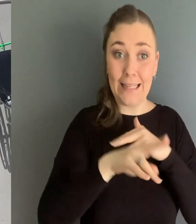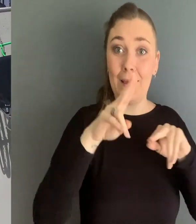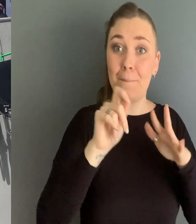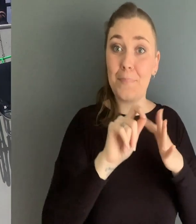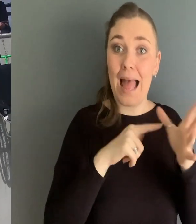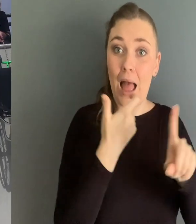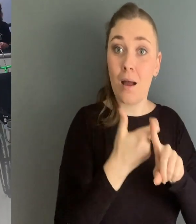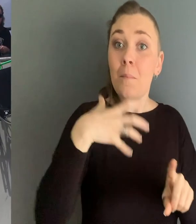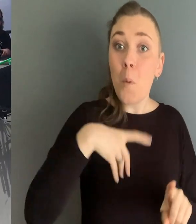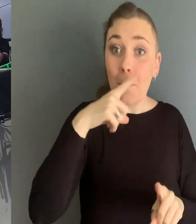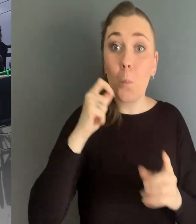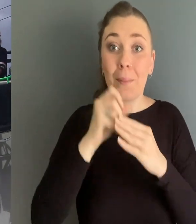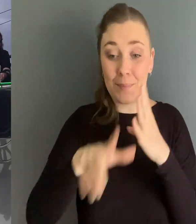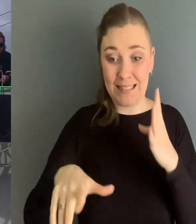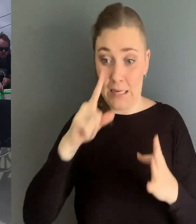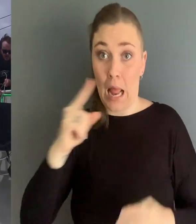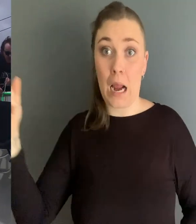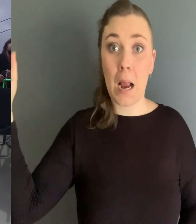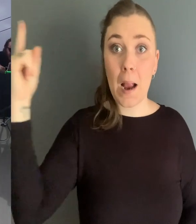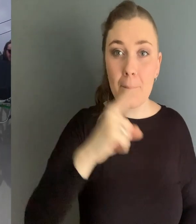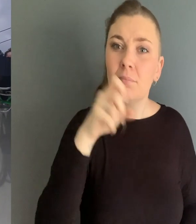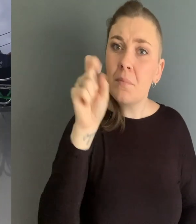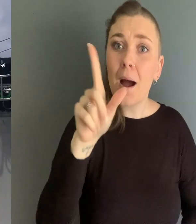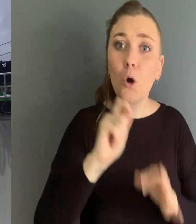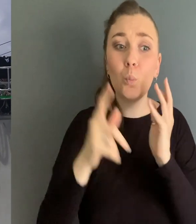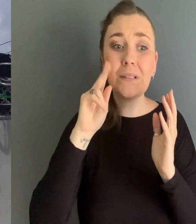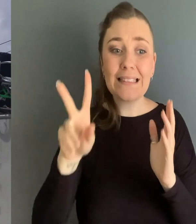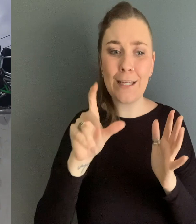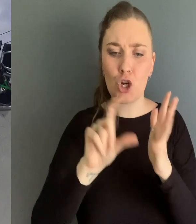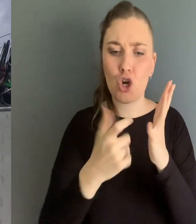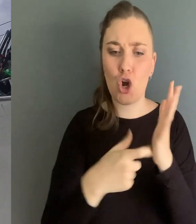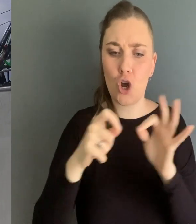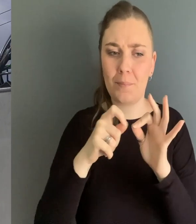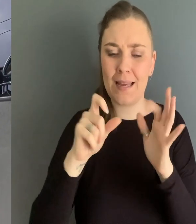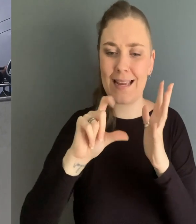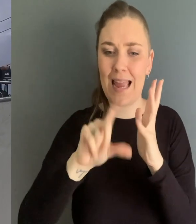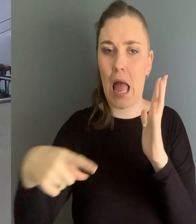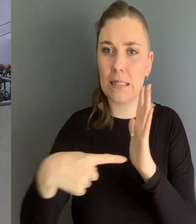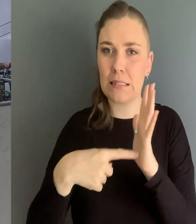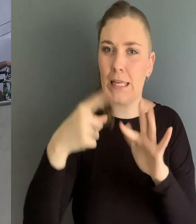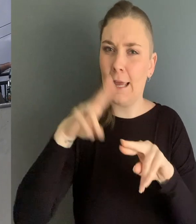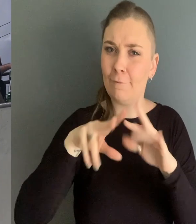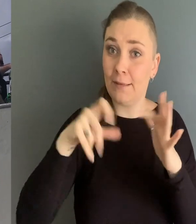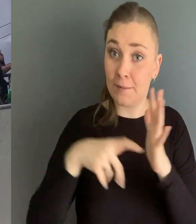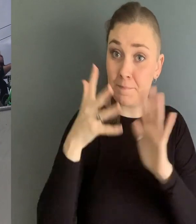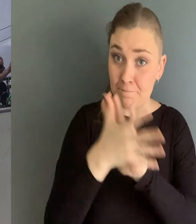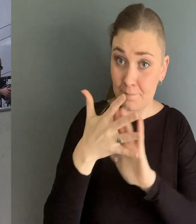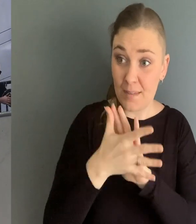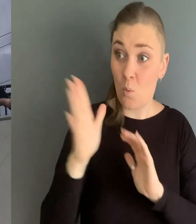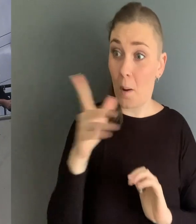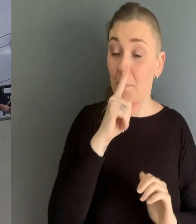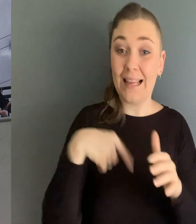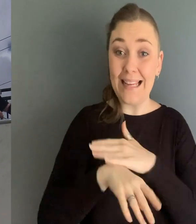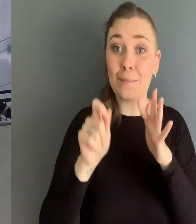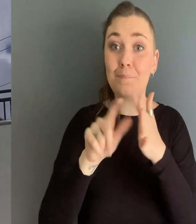would more people with disabilities be able to access the park you would see the curb cut effect taking place that is where park goers of all abilities